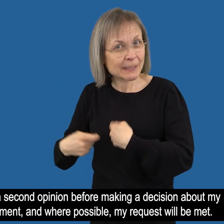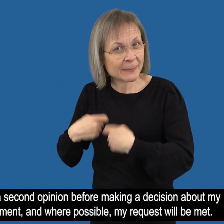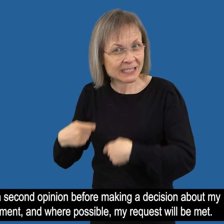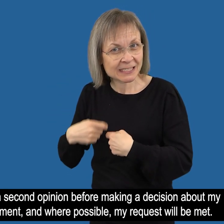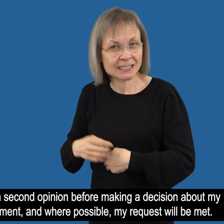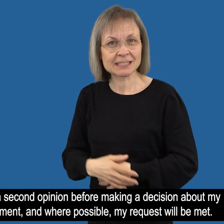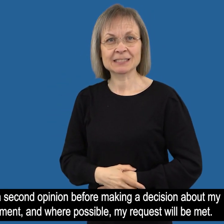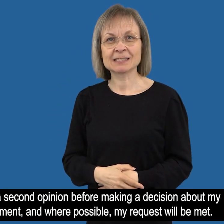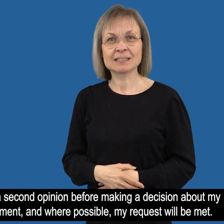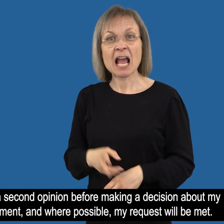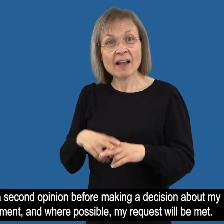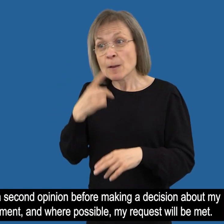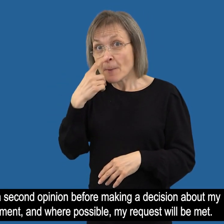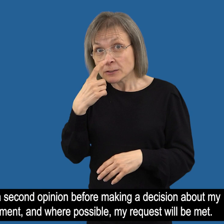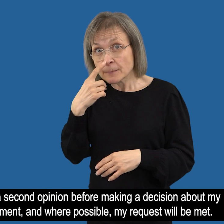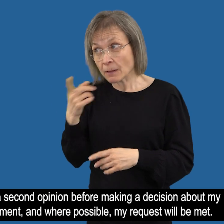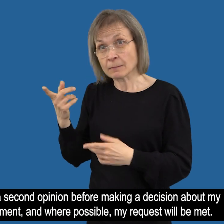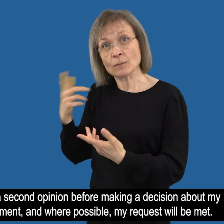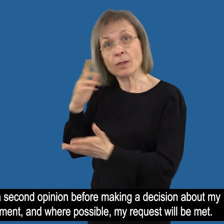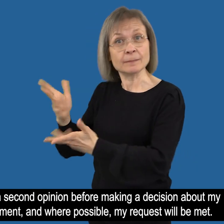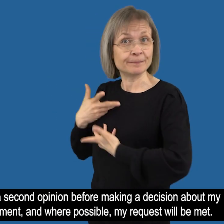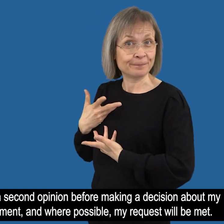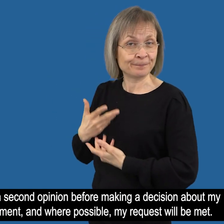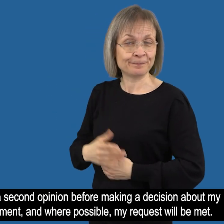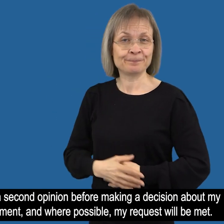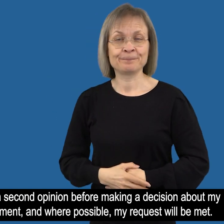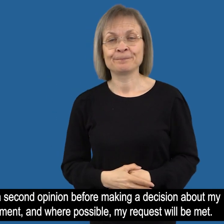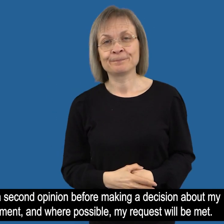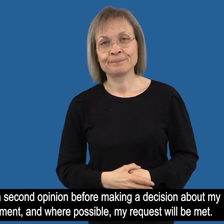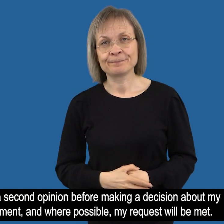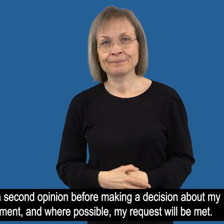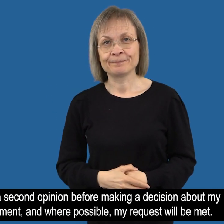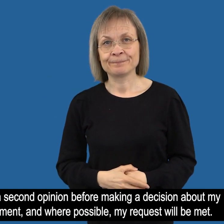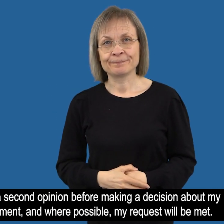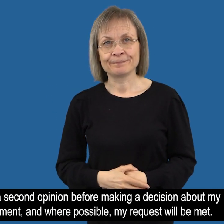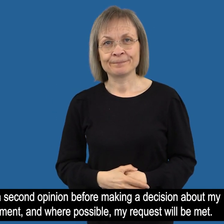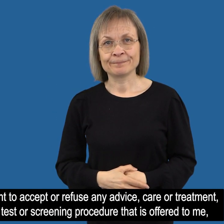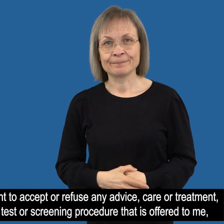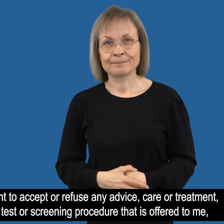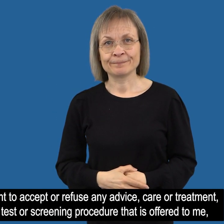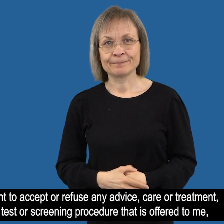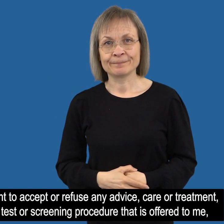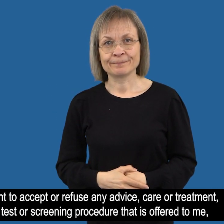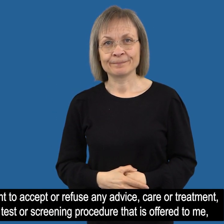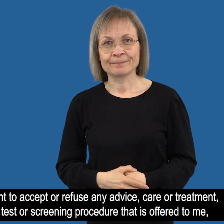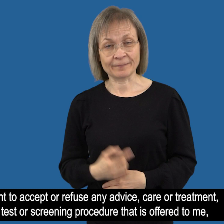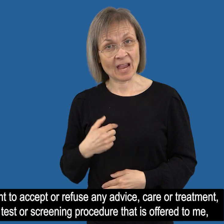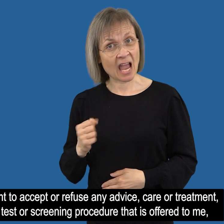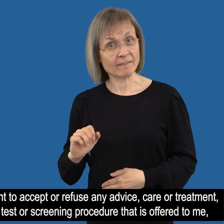I can ask for a second opinion before making a decision about my care and treatment, and, where possible, my request will be